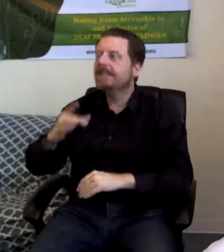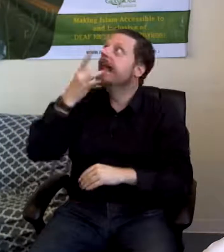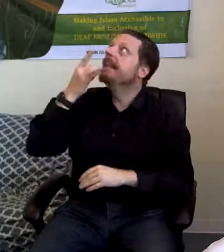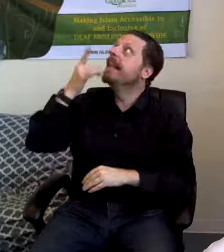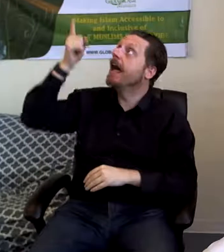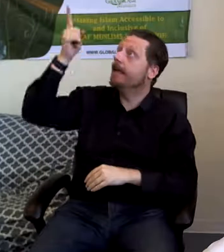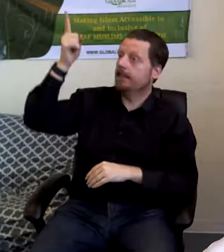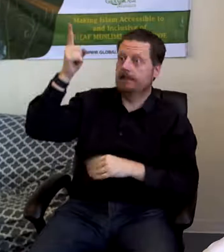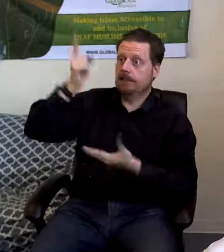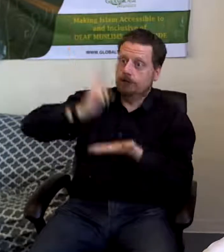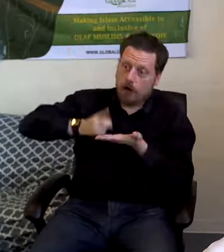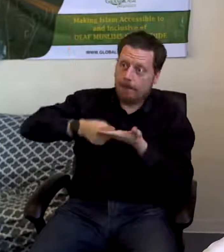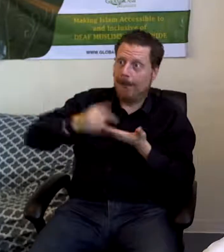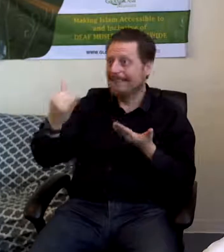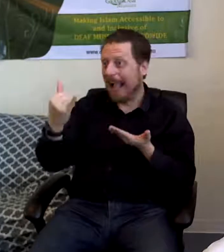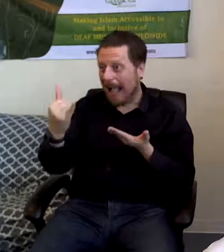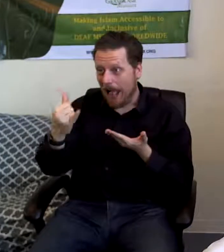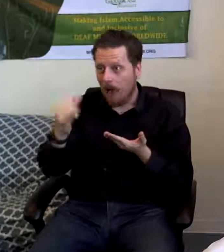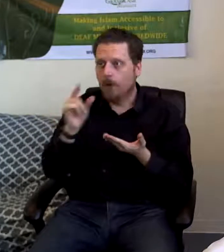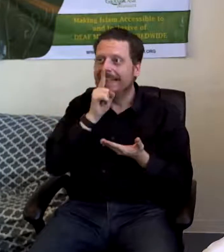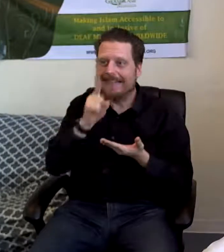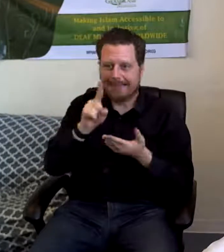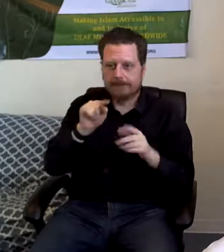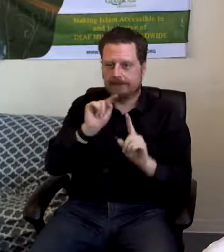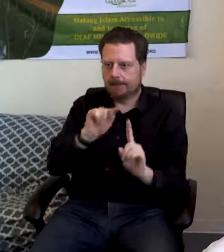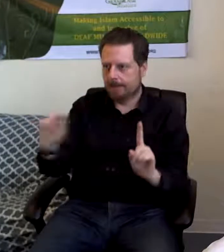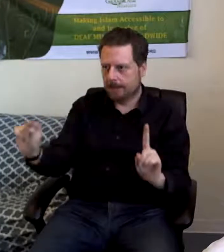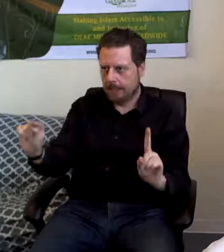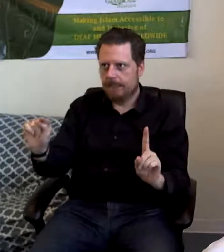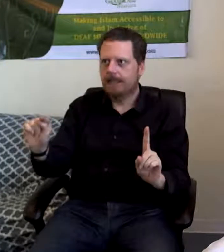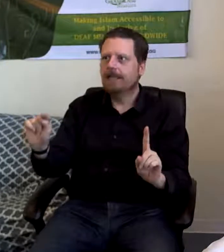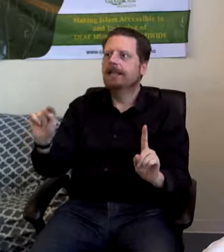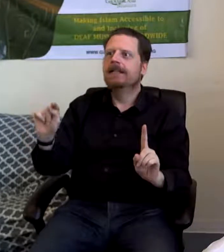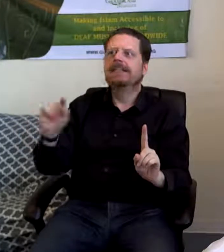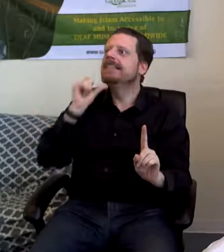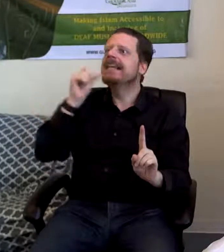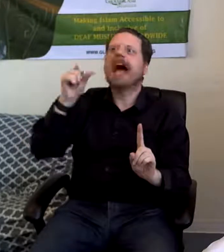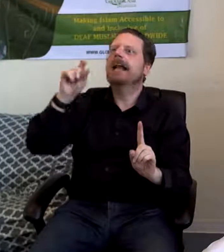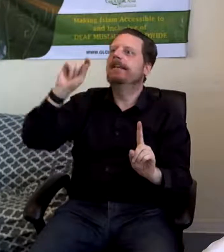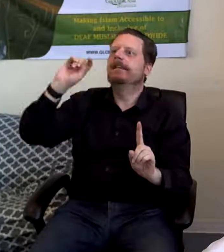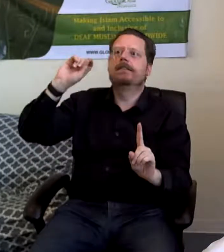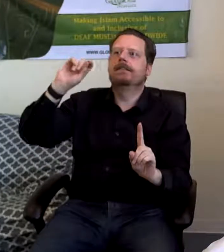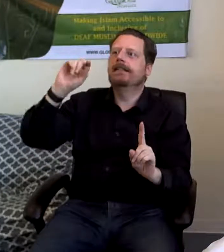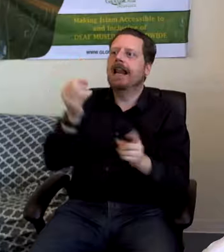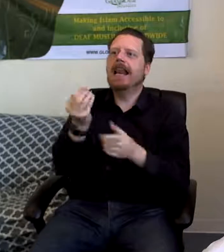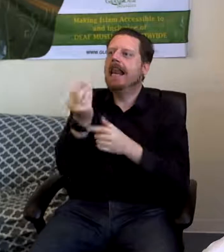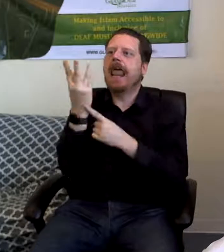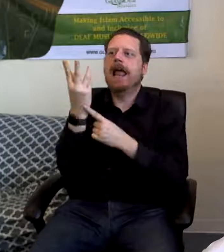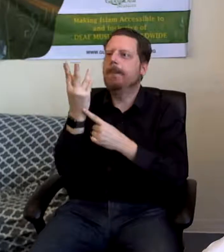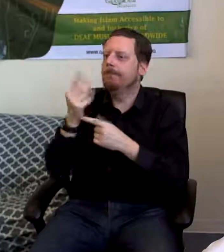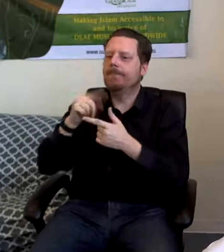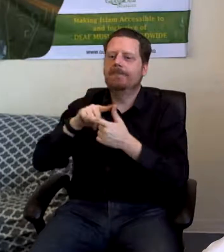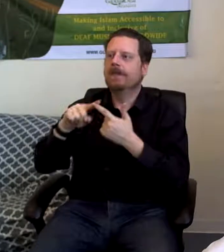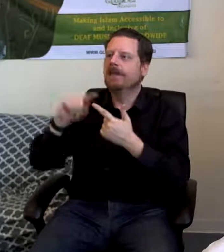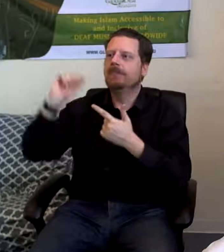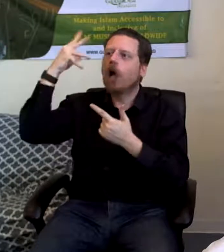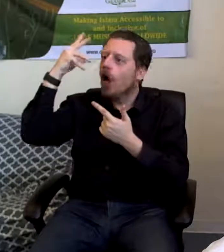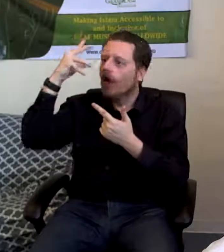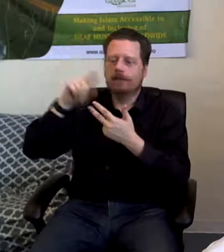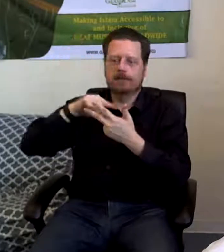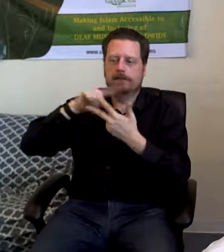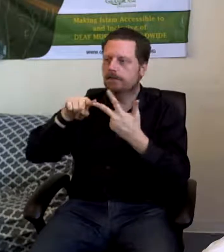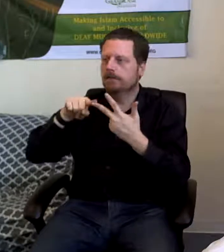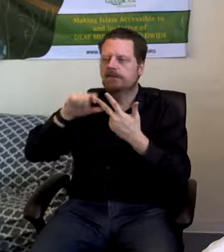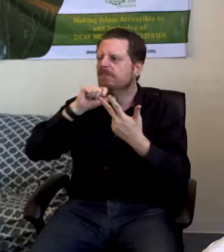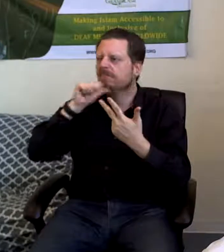Allah is now talking about is not the light of a lamp or anything like this.